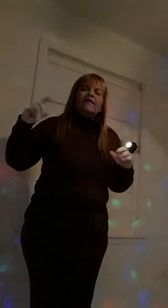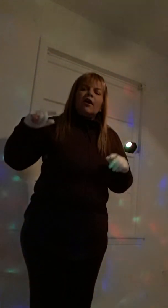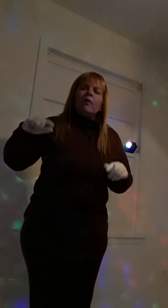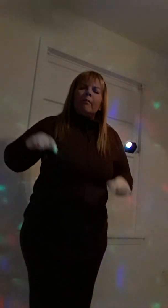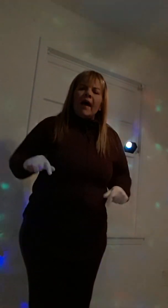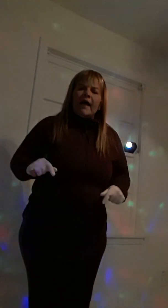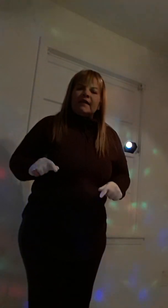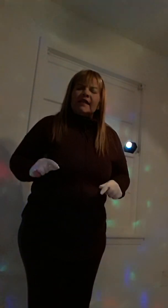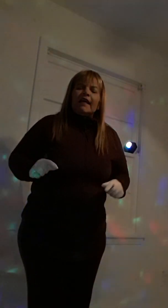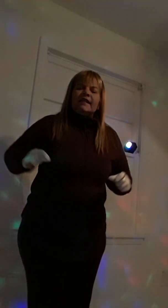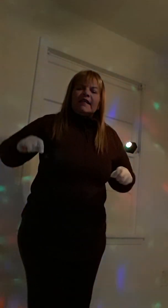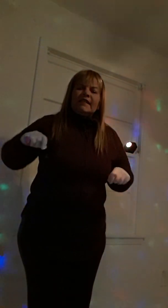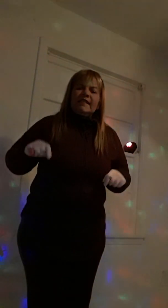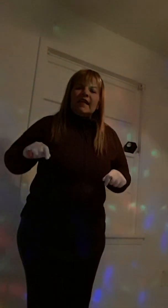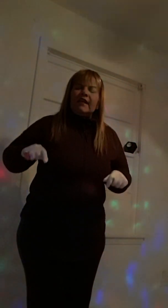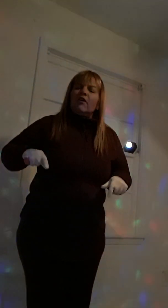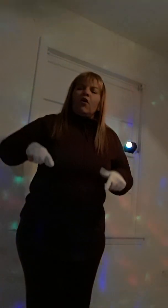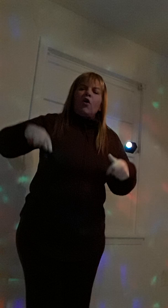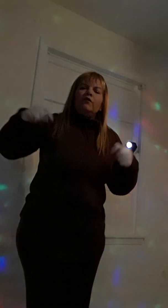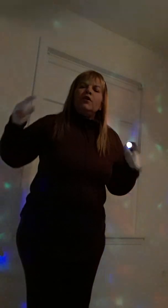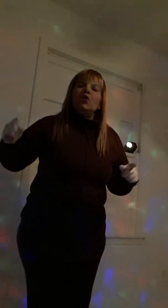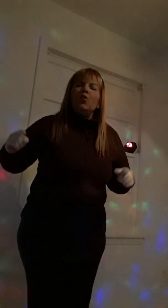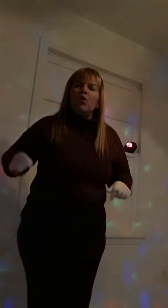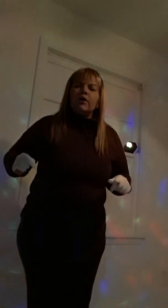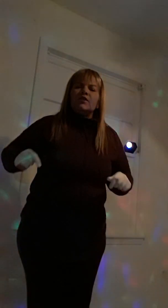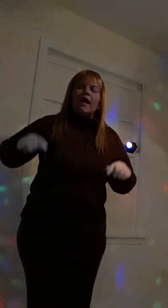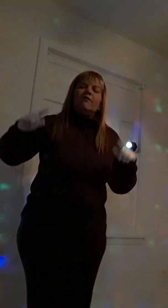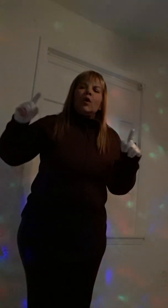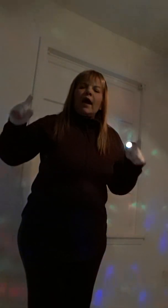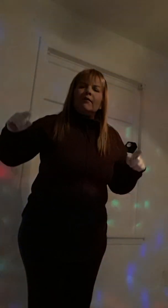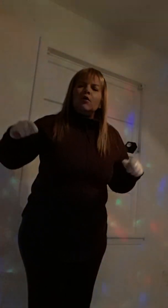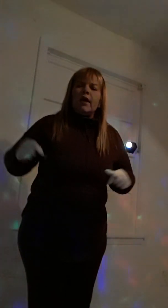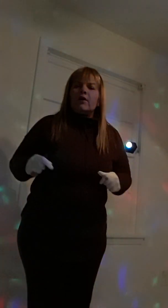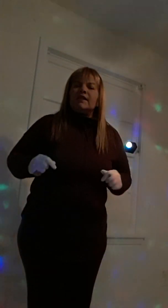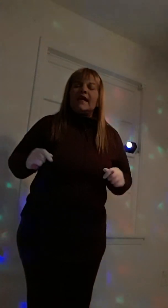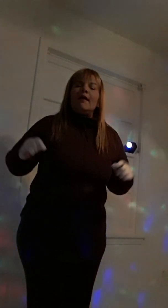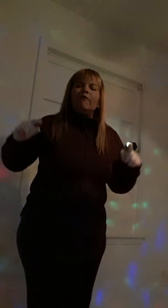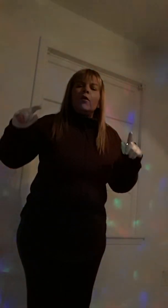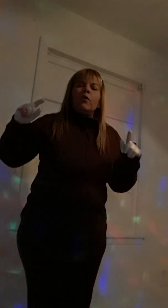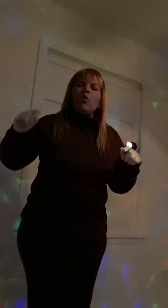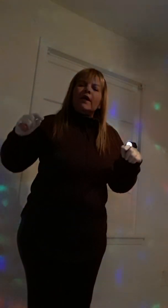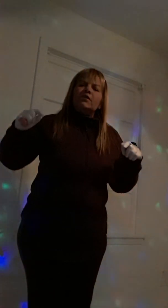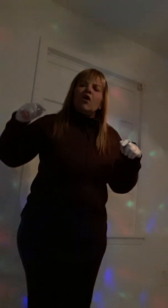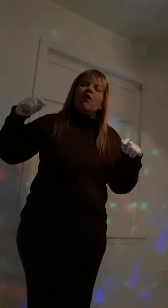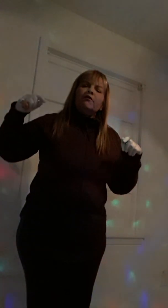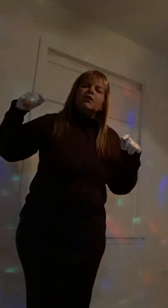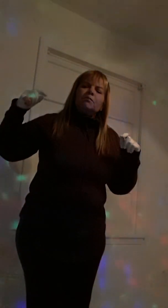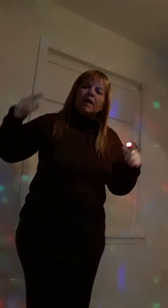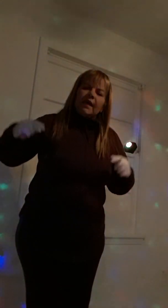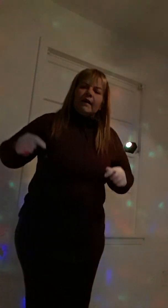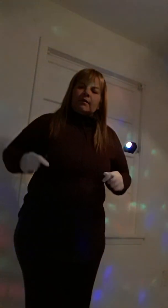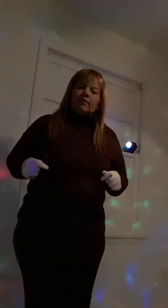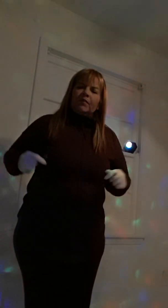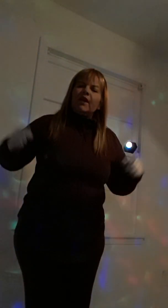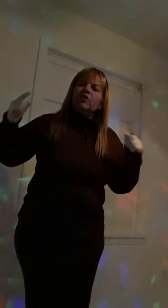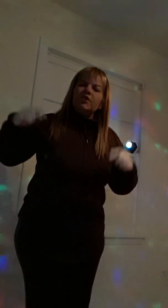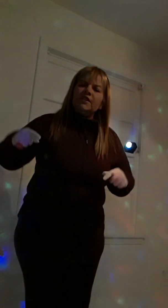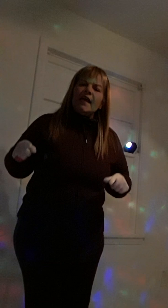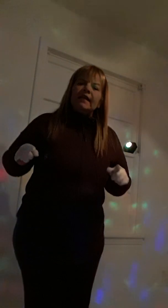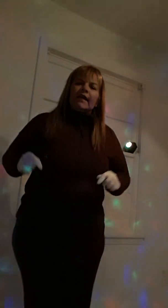their minds the seed of new words and vocabularies and ways of speaking and understanding.